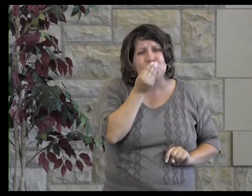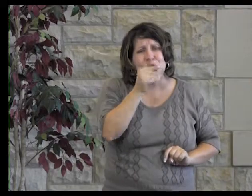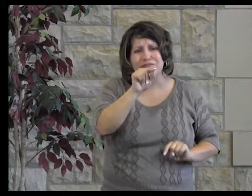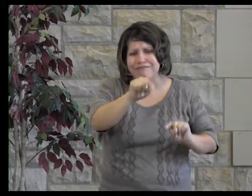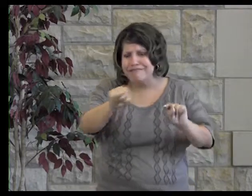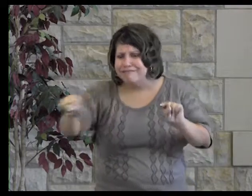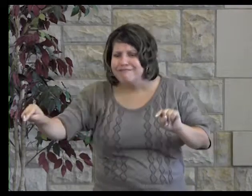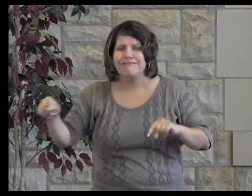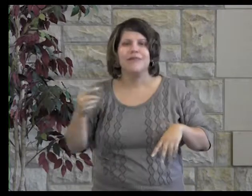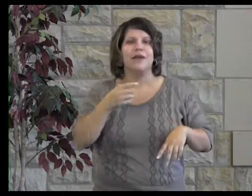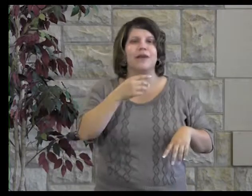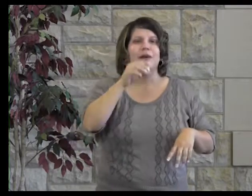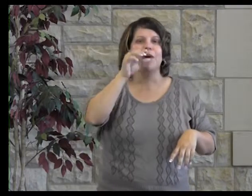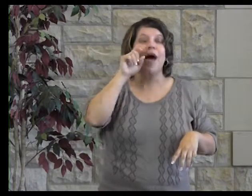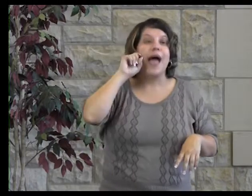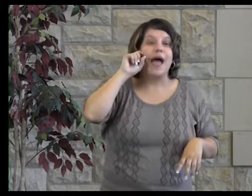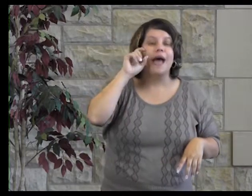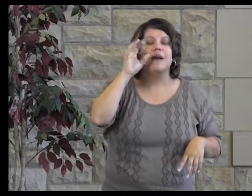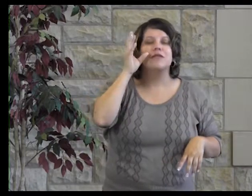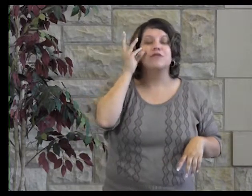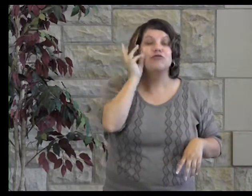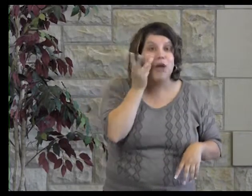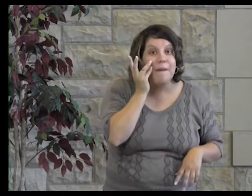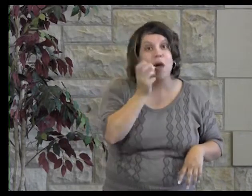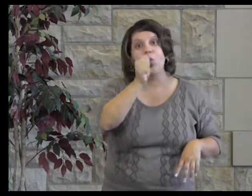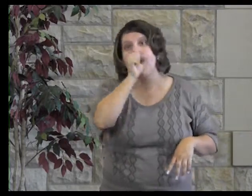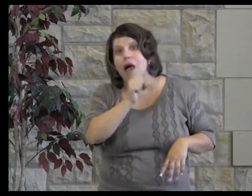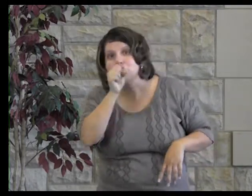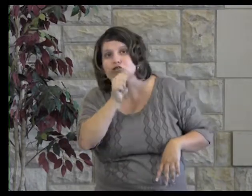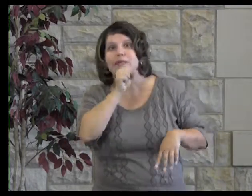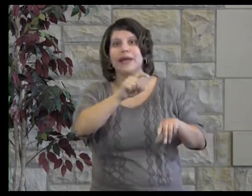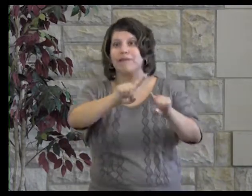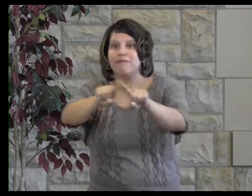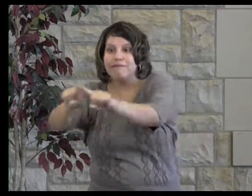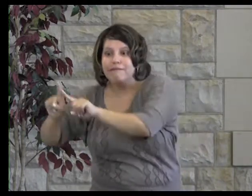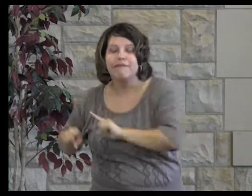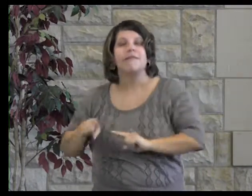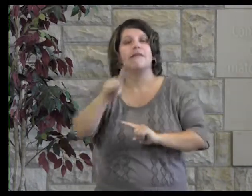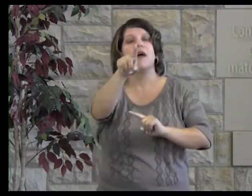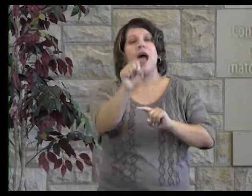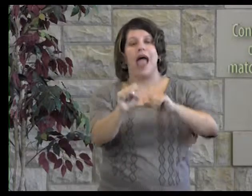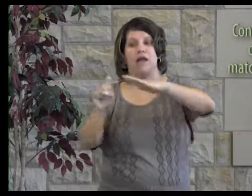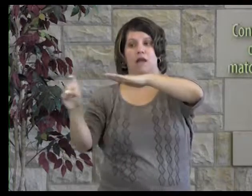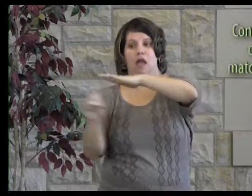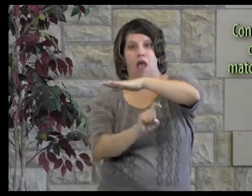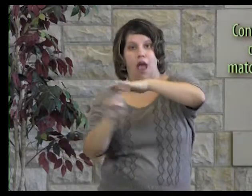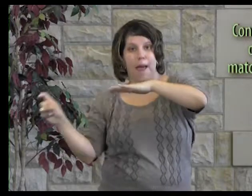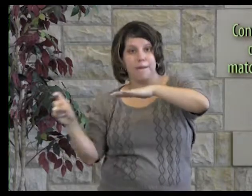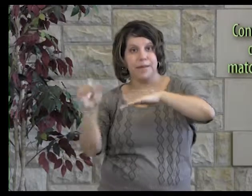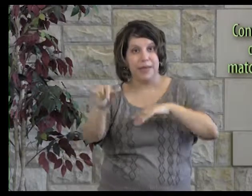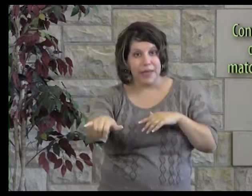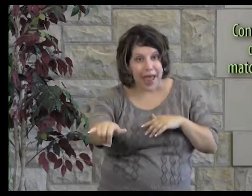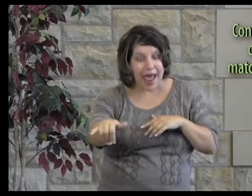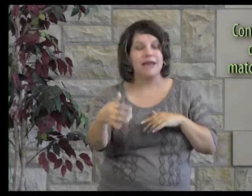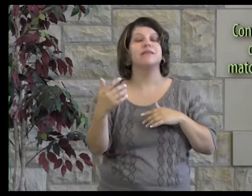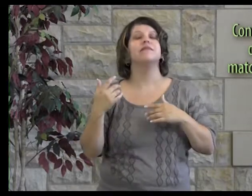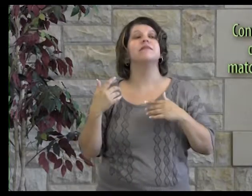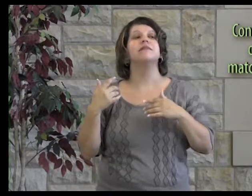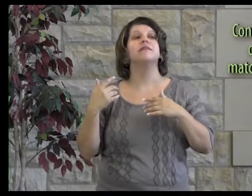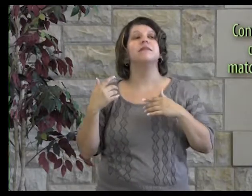Again, there's different foods within this story. There's strawberries or ice cream. You can actually make a Xerox